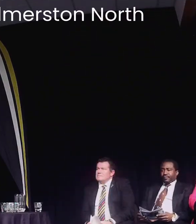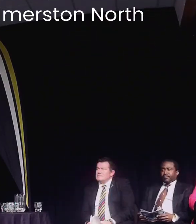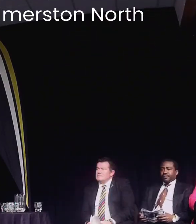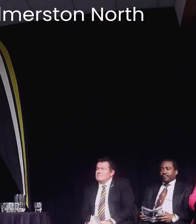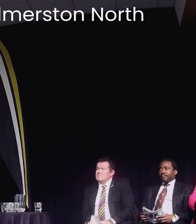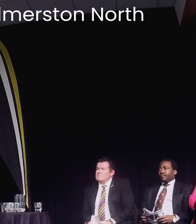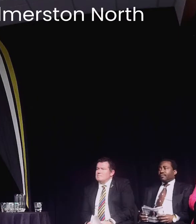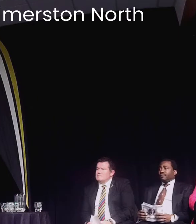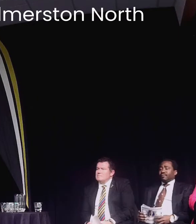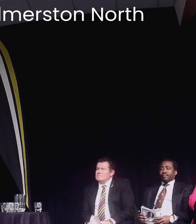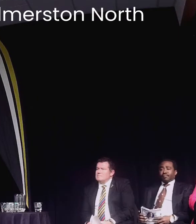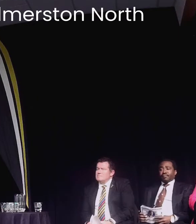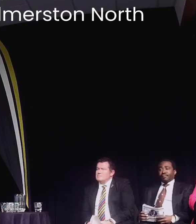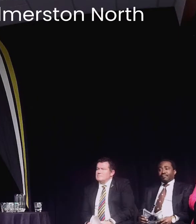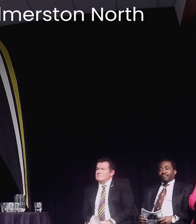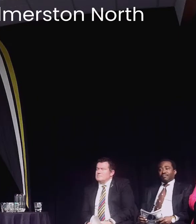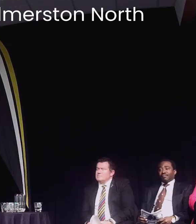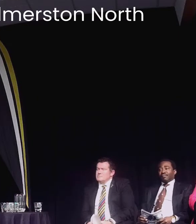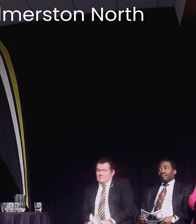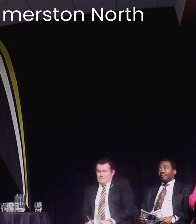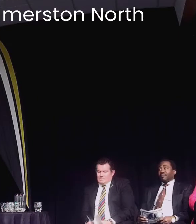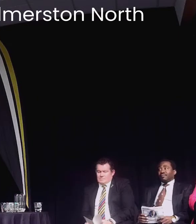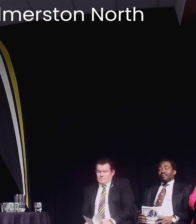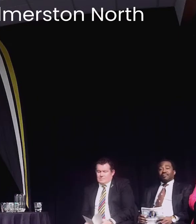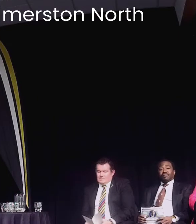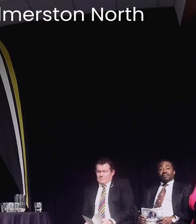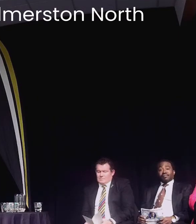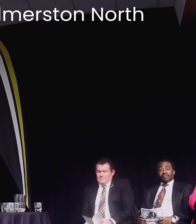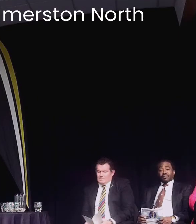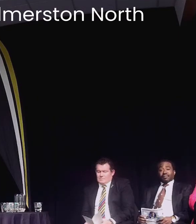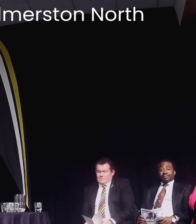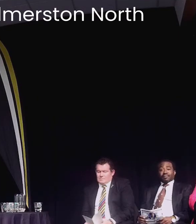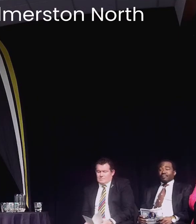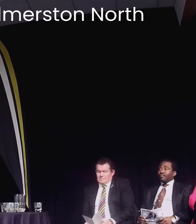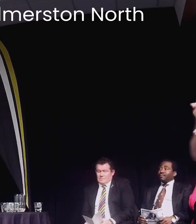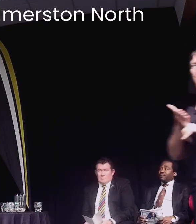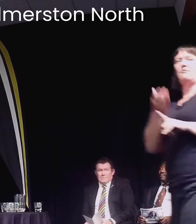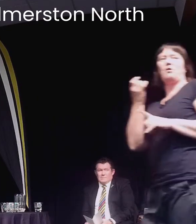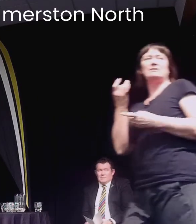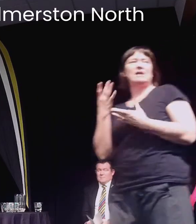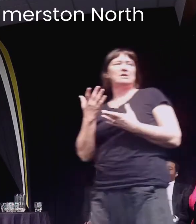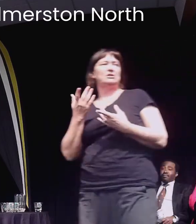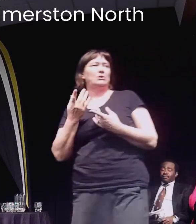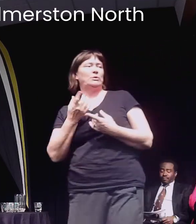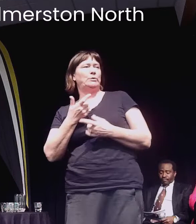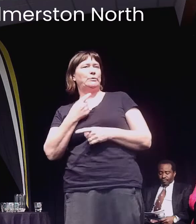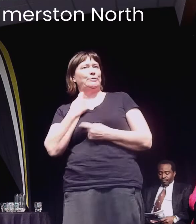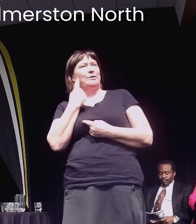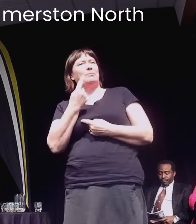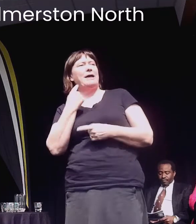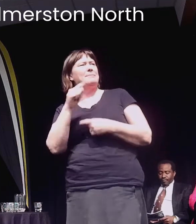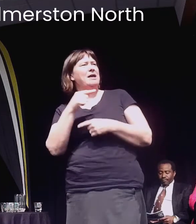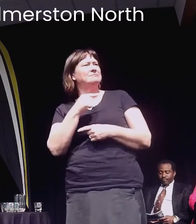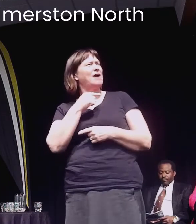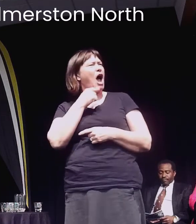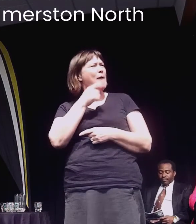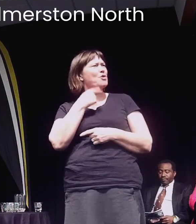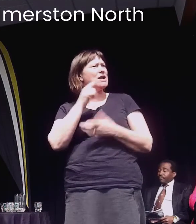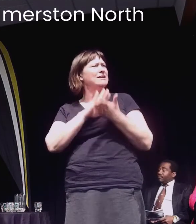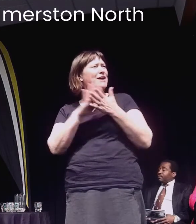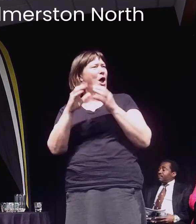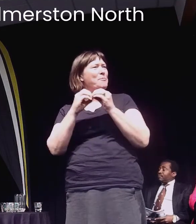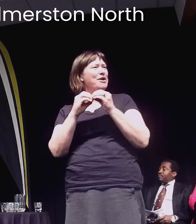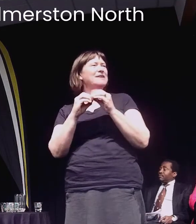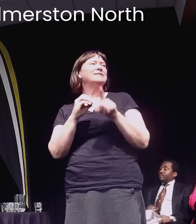You know, when I started complaining about Highbury where I live, and the more I complained about it